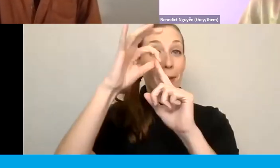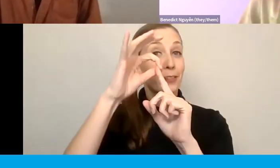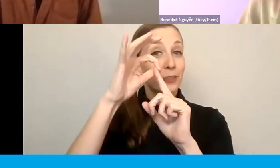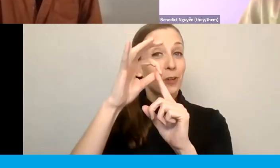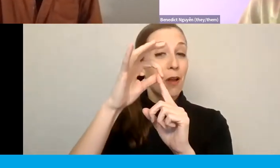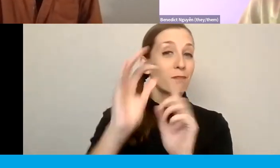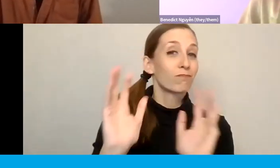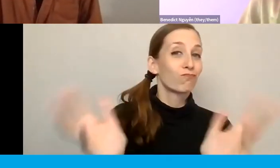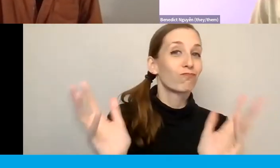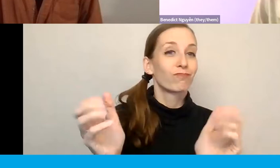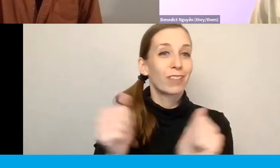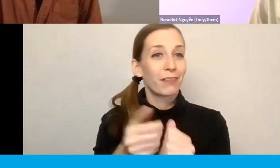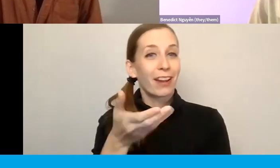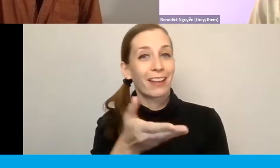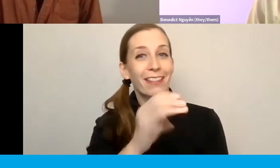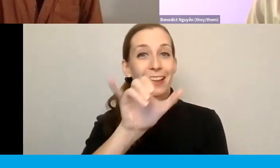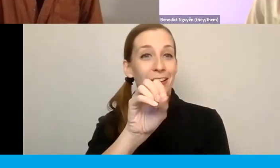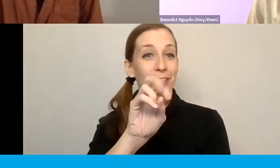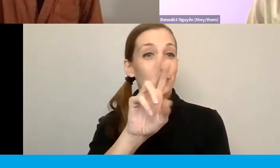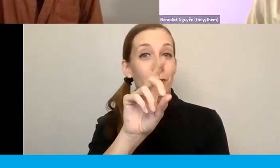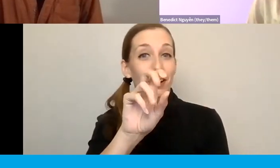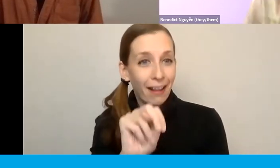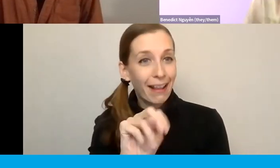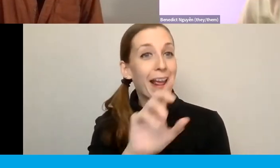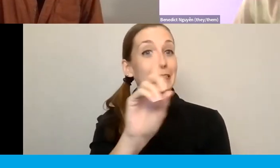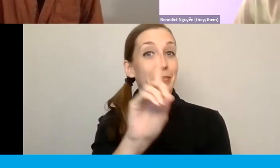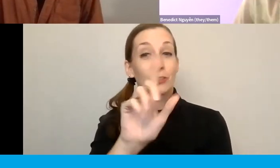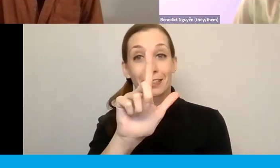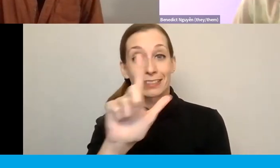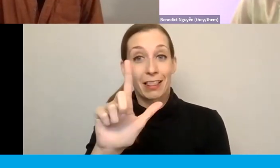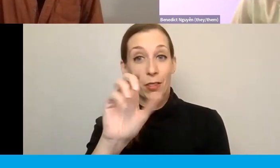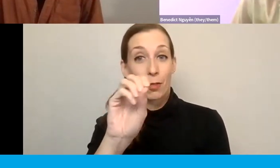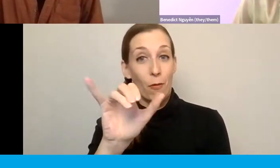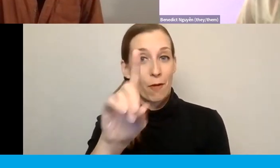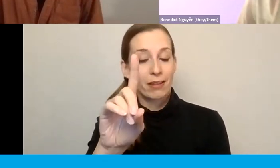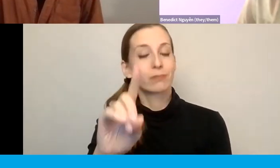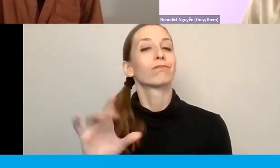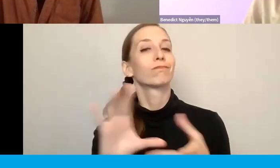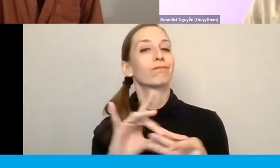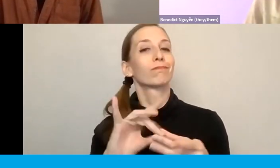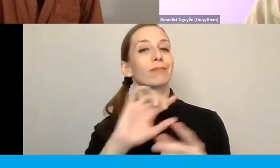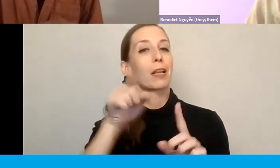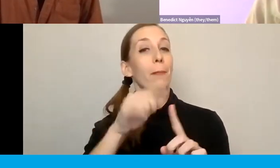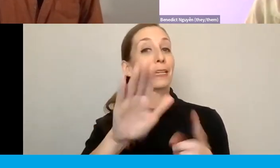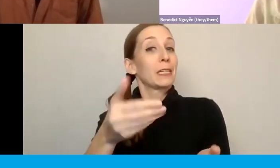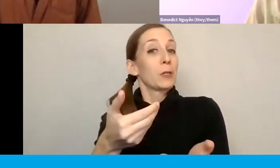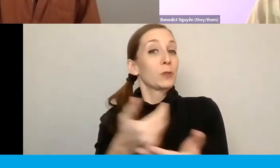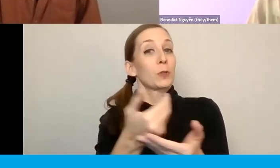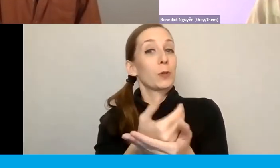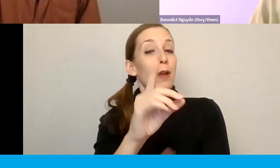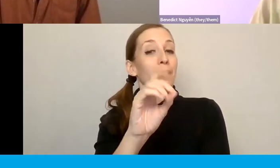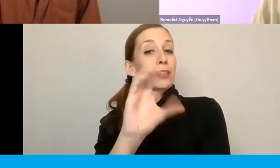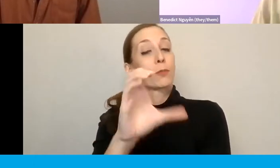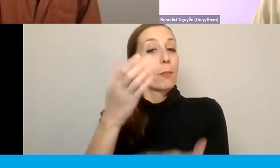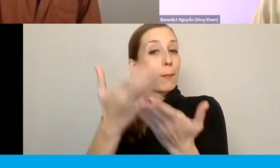having with Jordan Demetrius Lloyd regarding his new experimental documentary, Trip Gloss, which